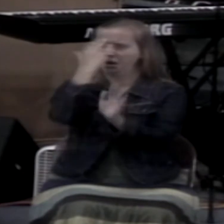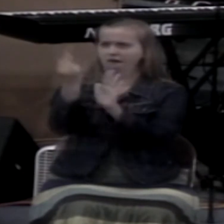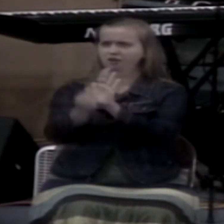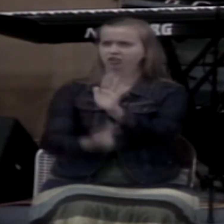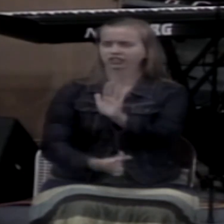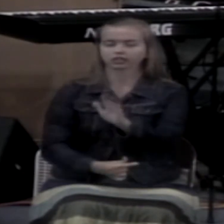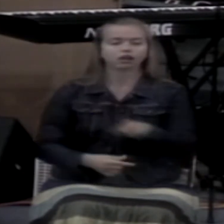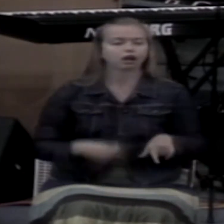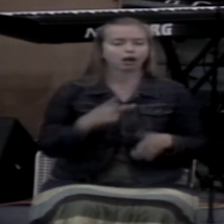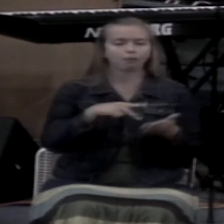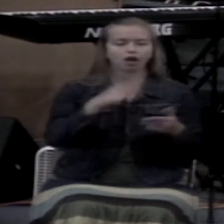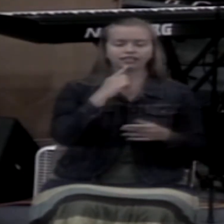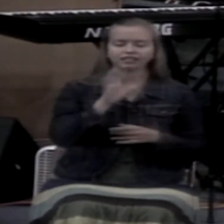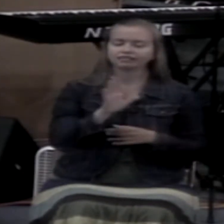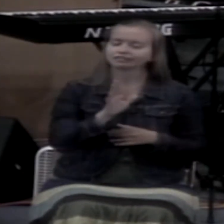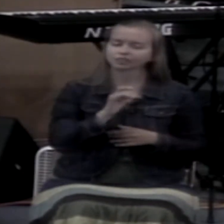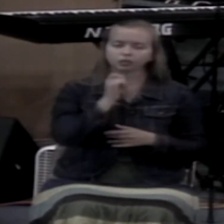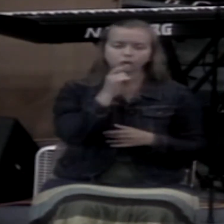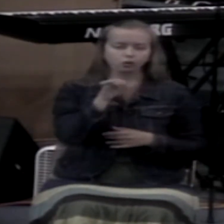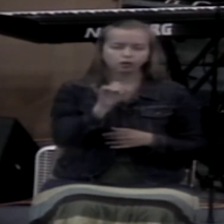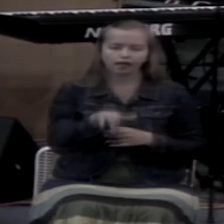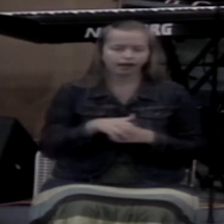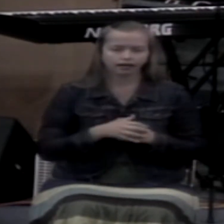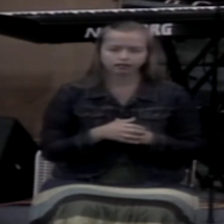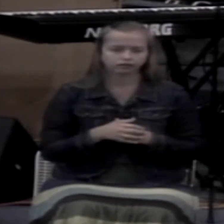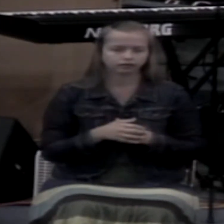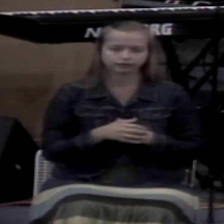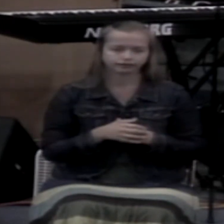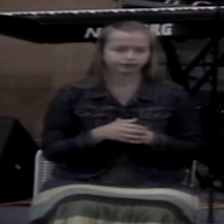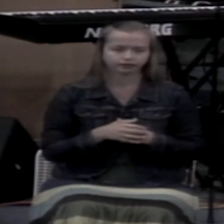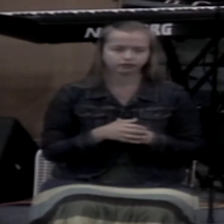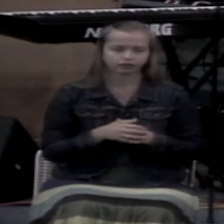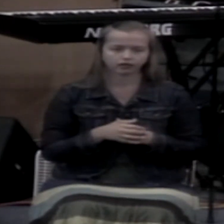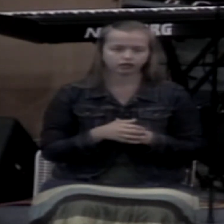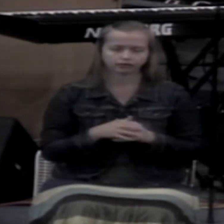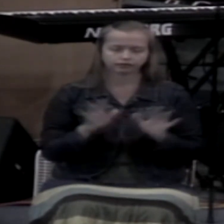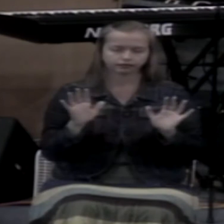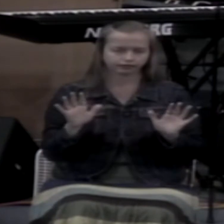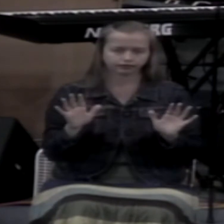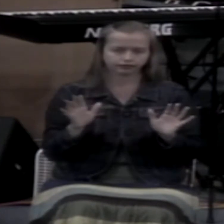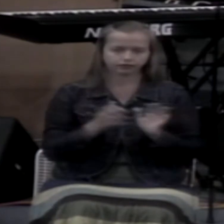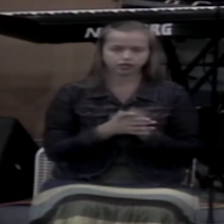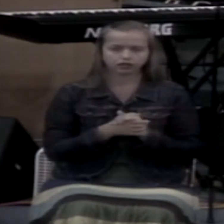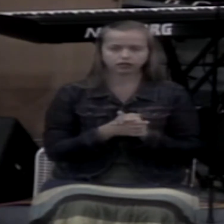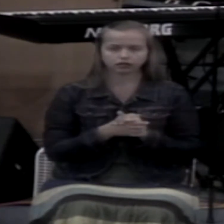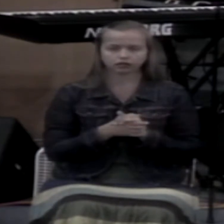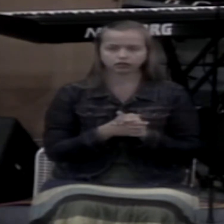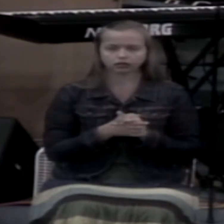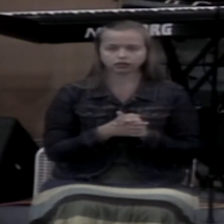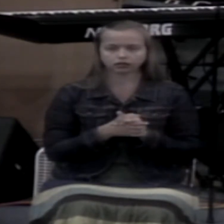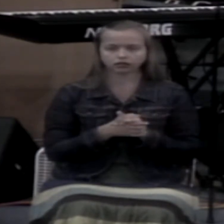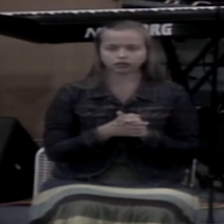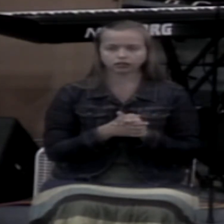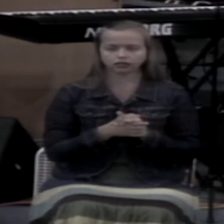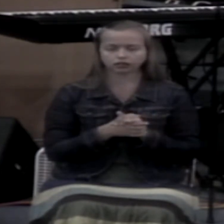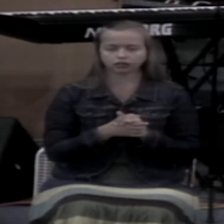outward apparel, but he said it's the ornament of a meek and a quiet spirit.